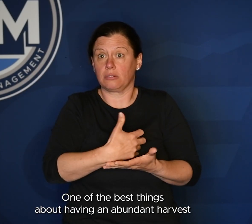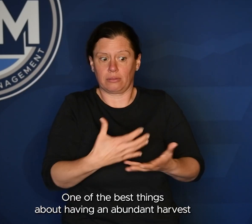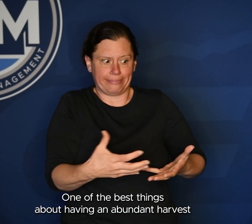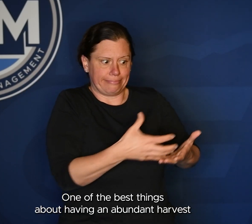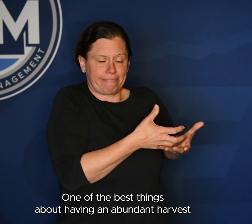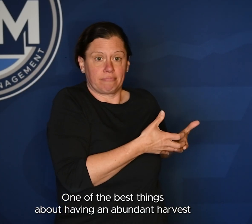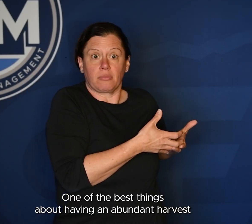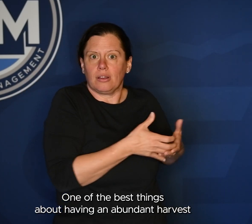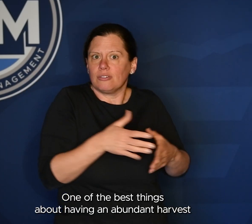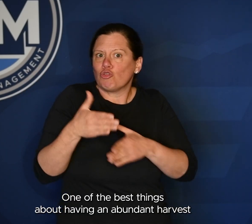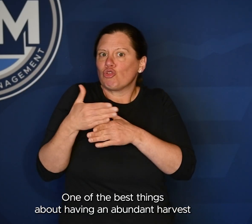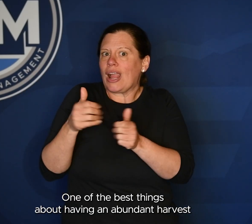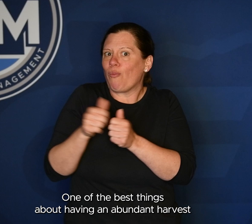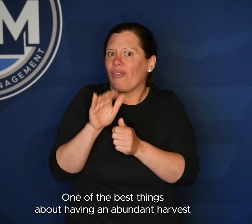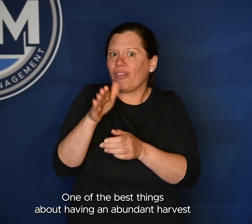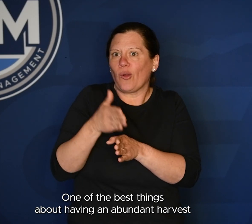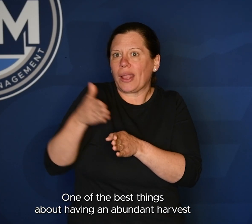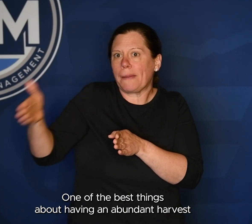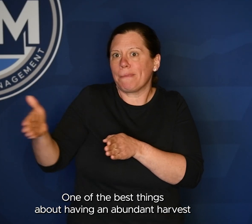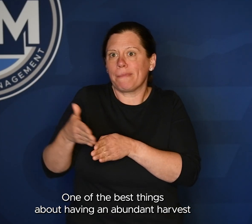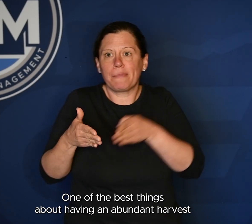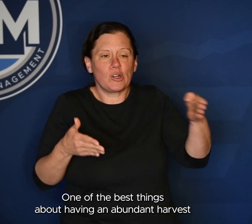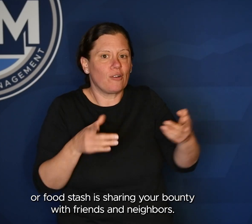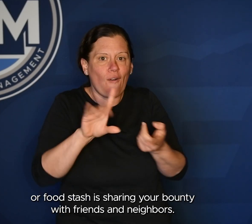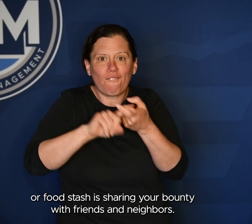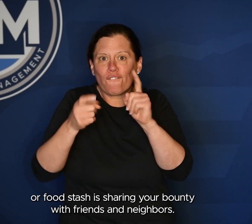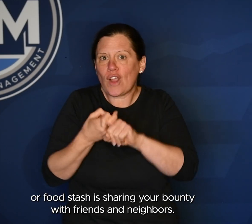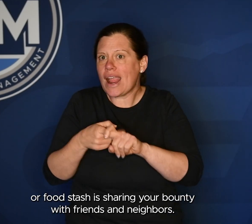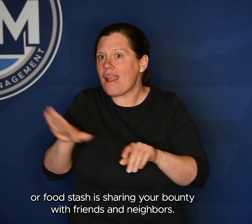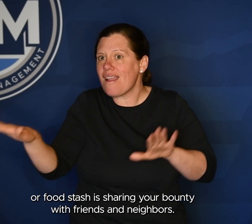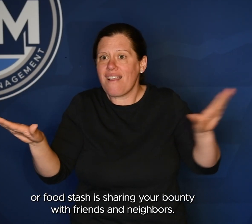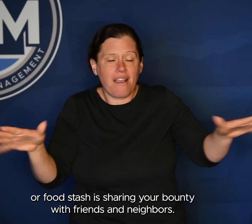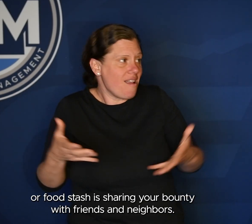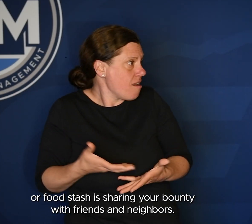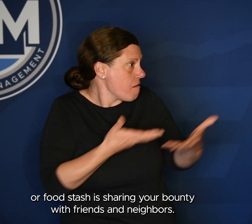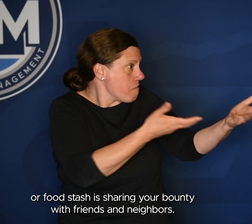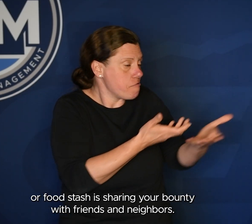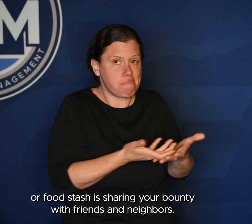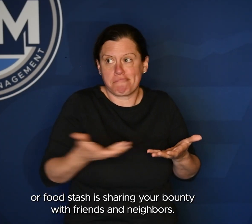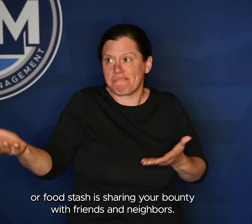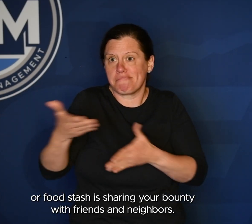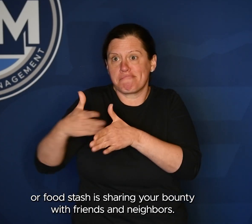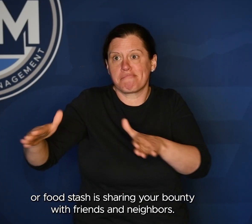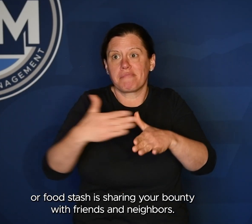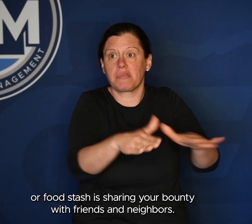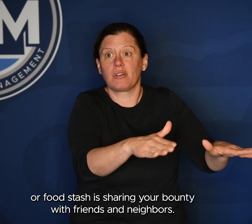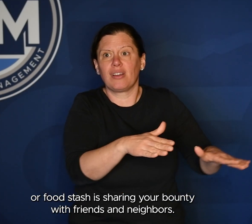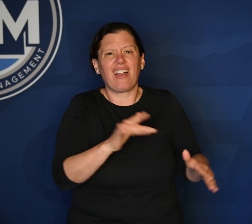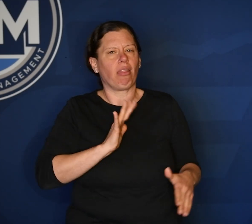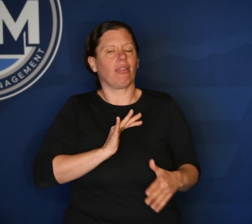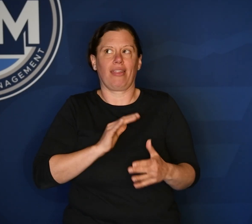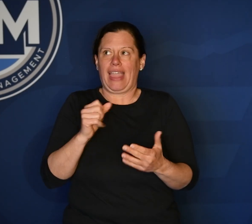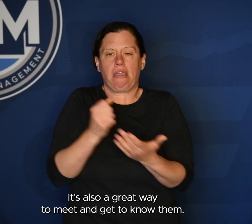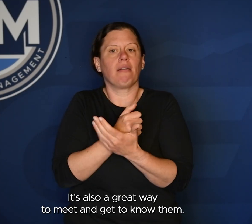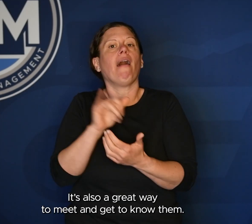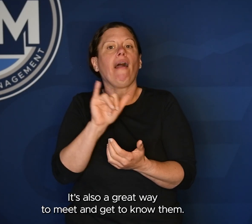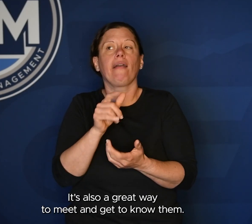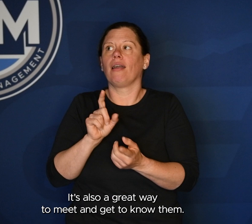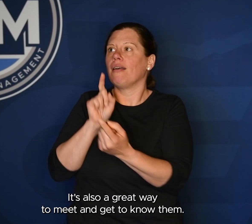One of the best things about having an abundant harvest or food stash is sharing your bounty with friends and neighbors. It's also a great way